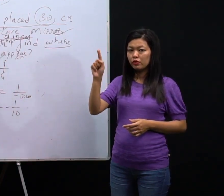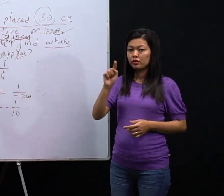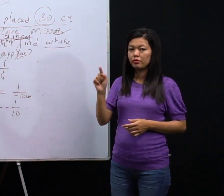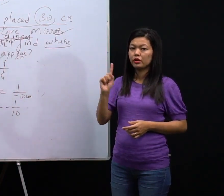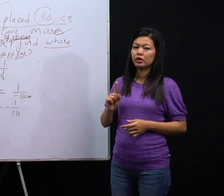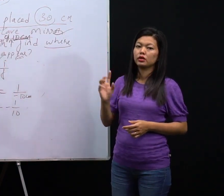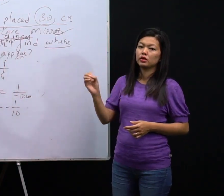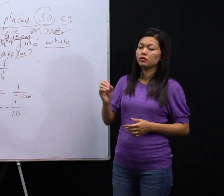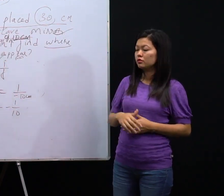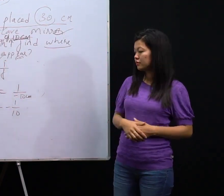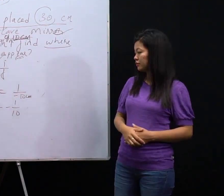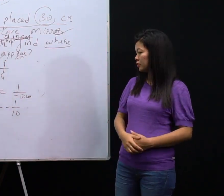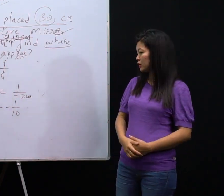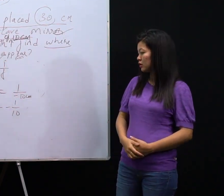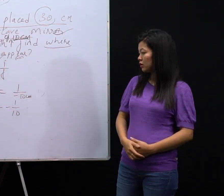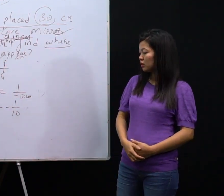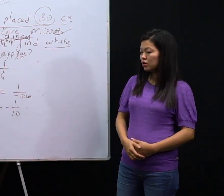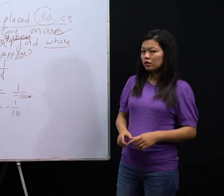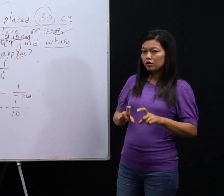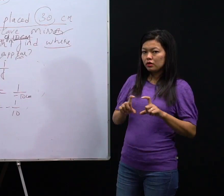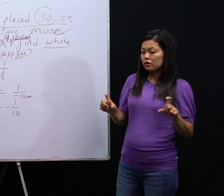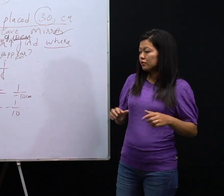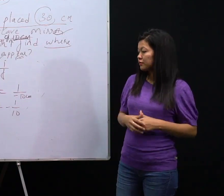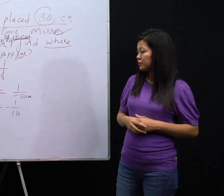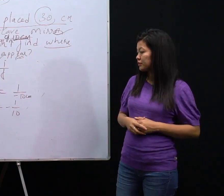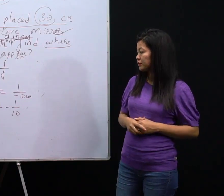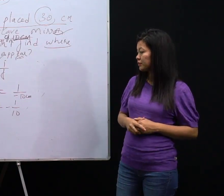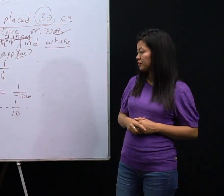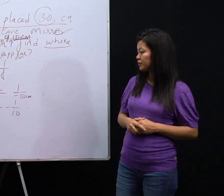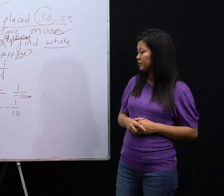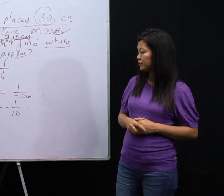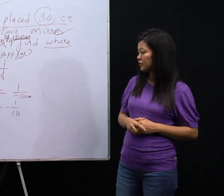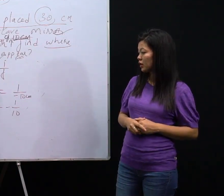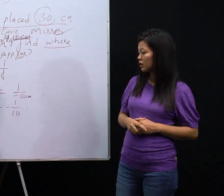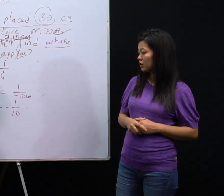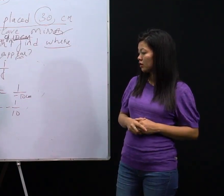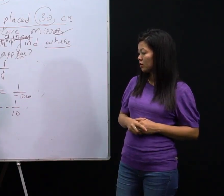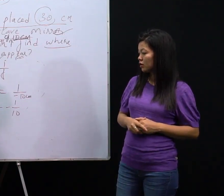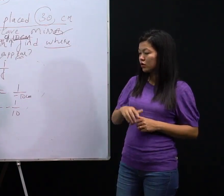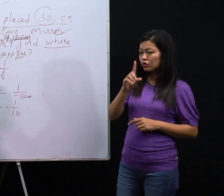10. Clear? So now, since we're going to find this one,